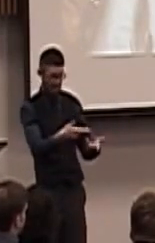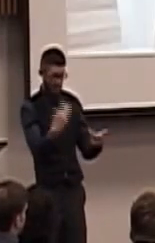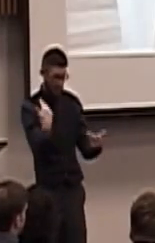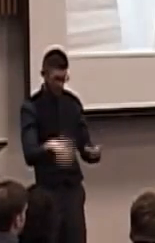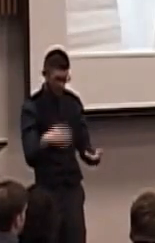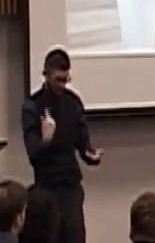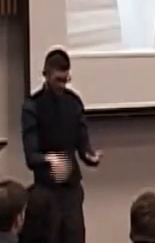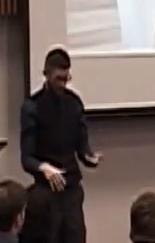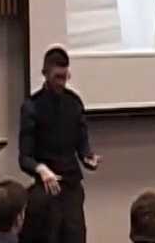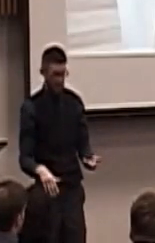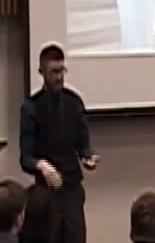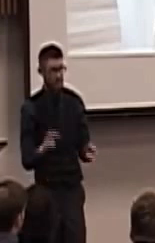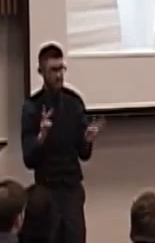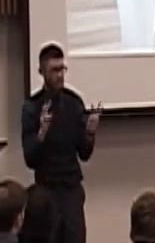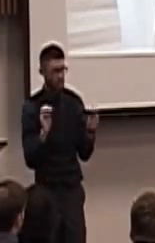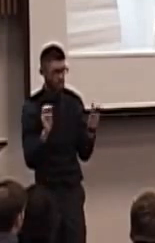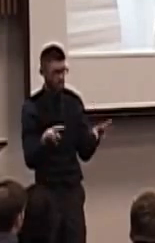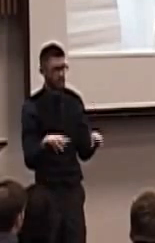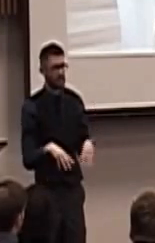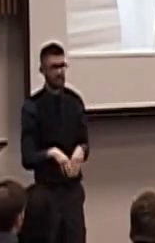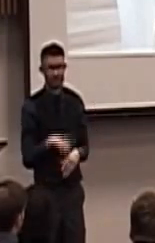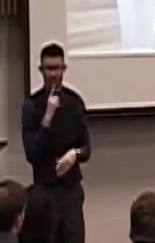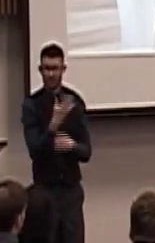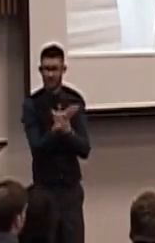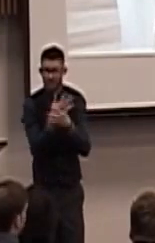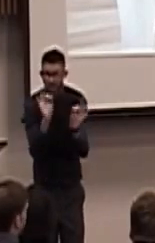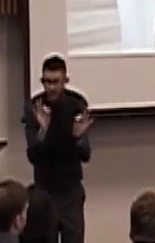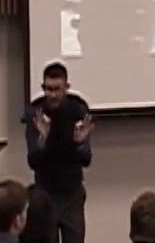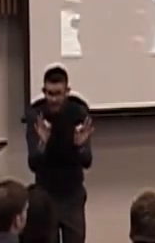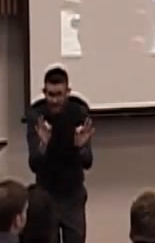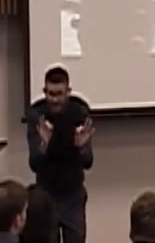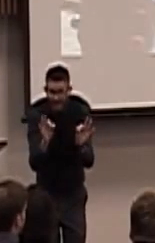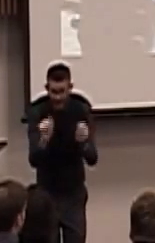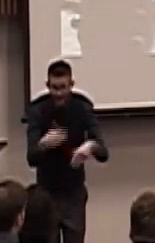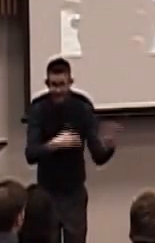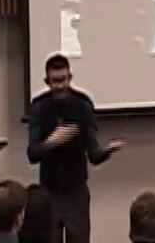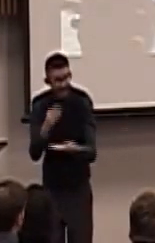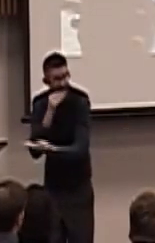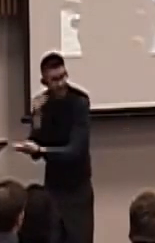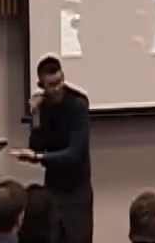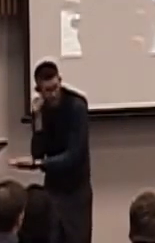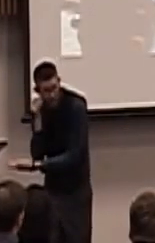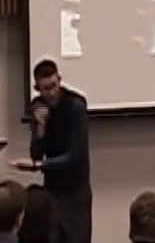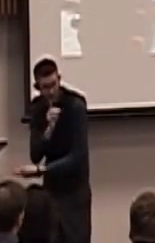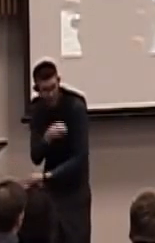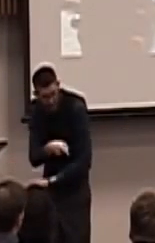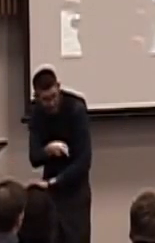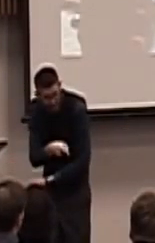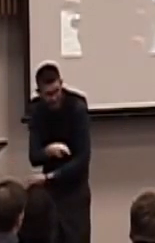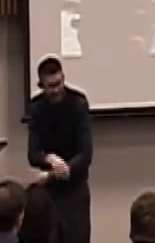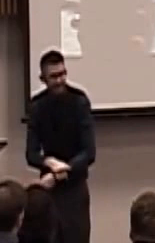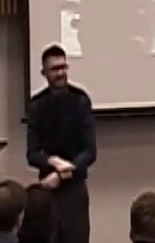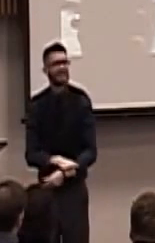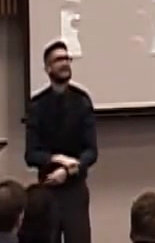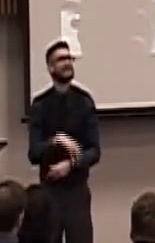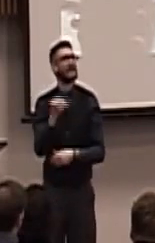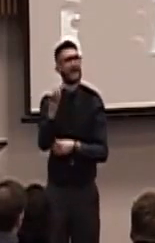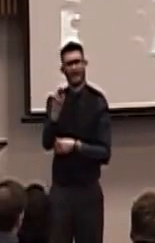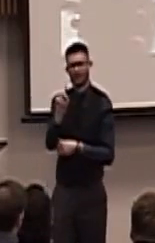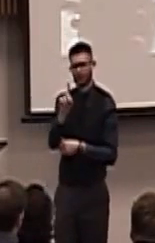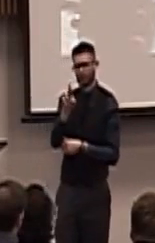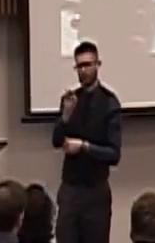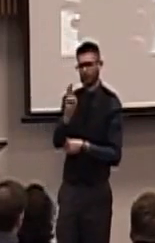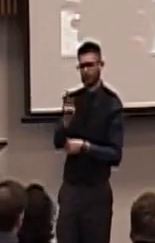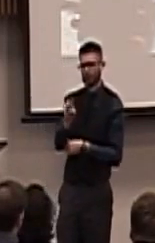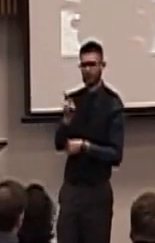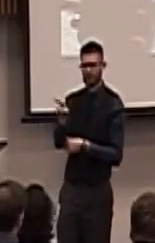believe it's free. I can take it home with me, you know. And Andrew is one of the early